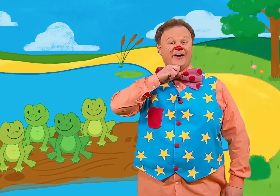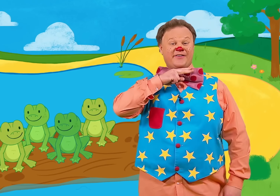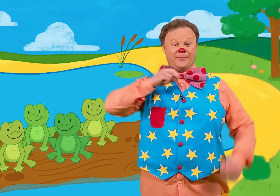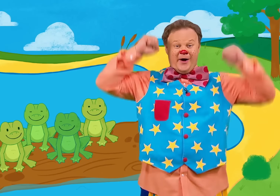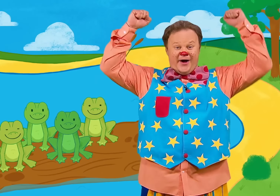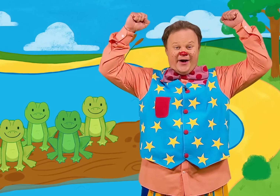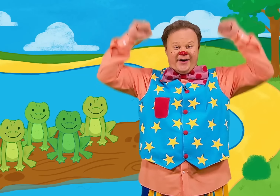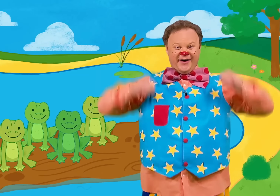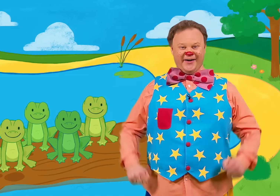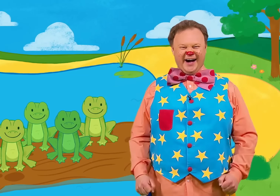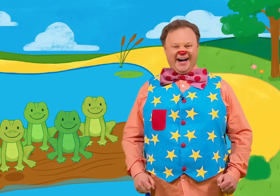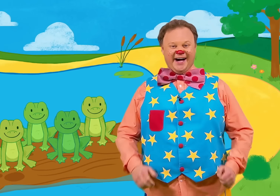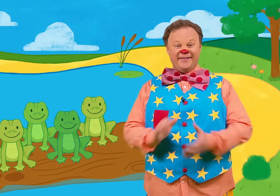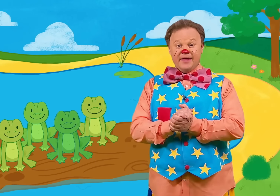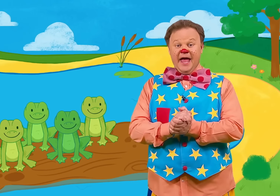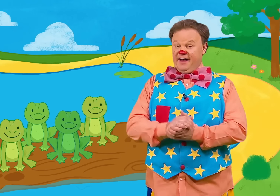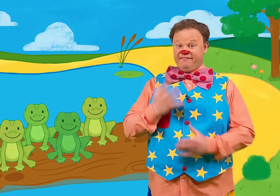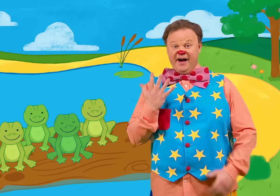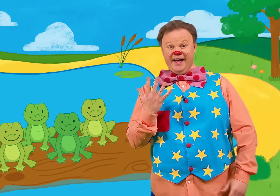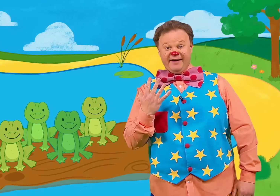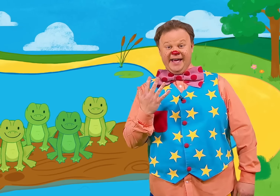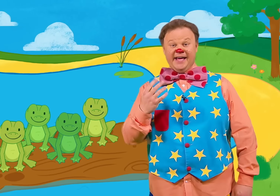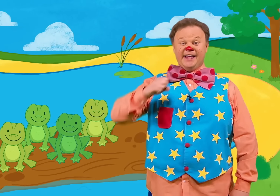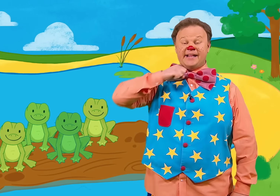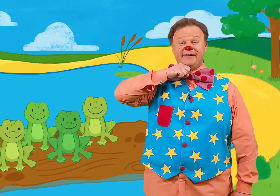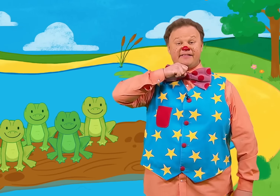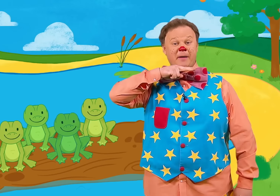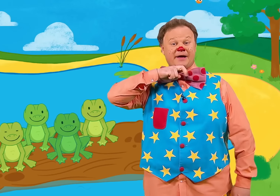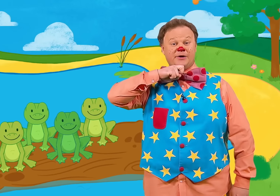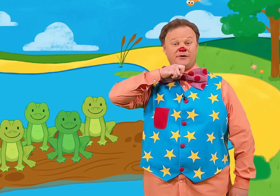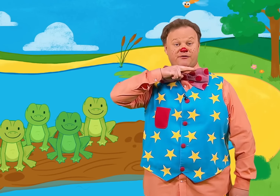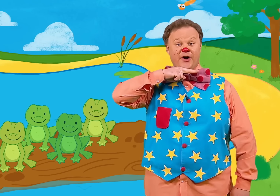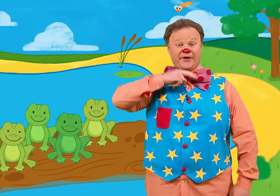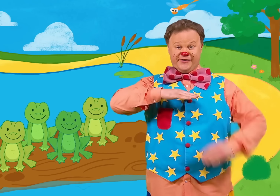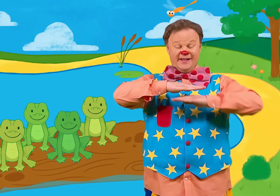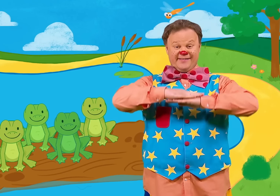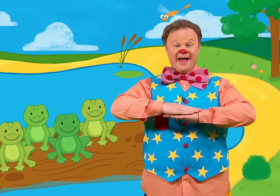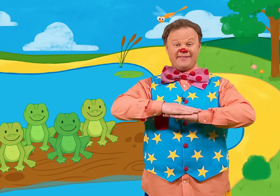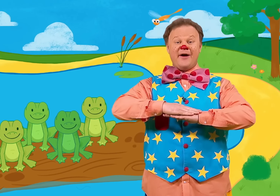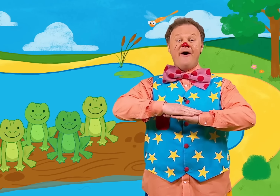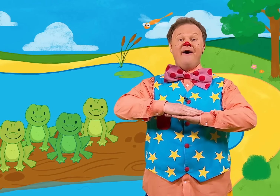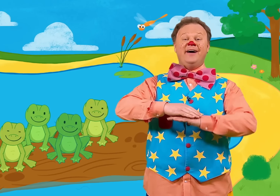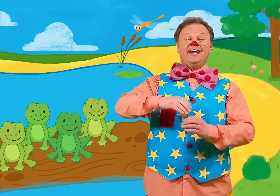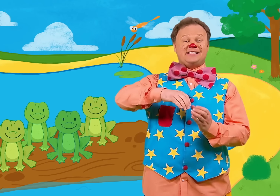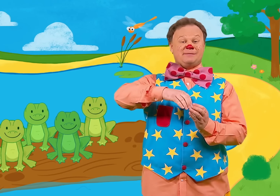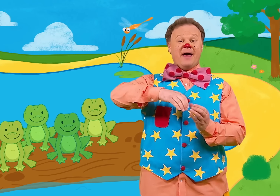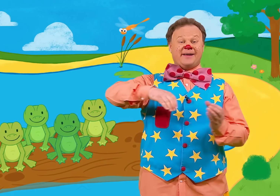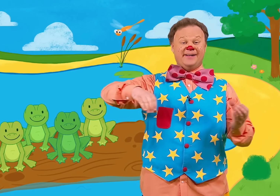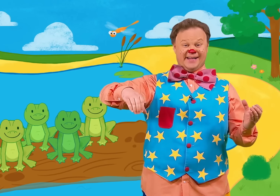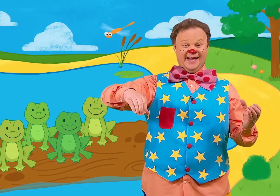frogs. Woohoo! Five little speckled frogs sat on a speckled